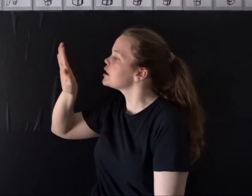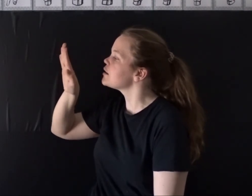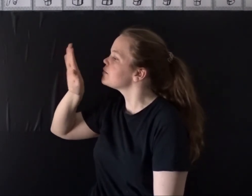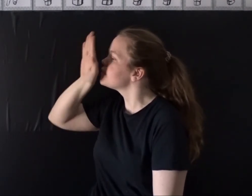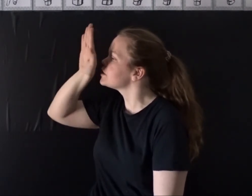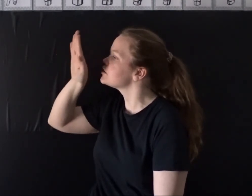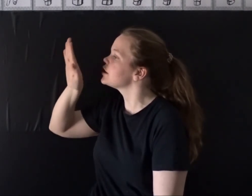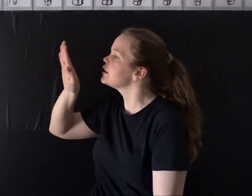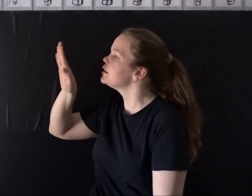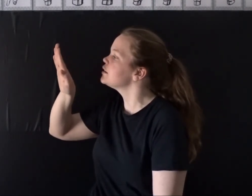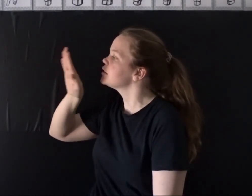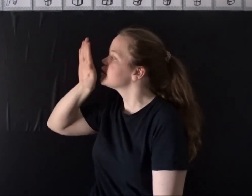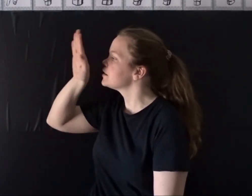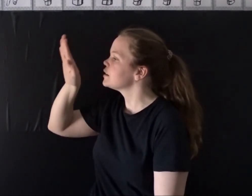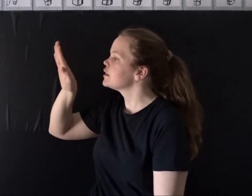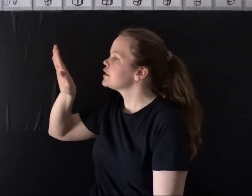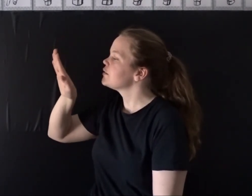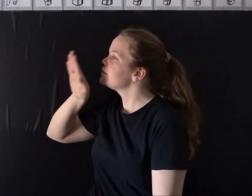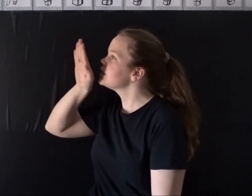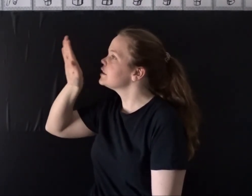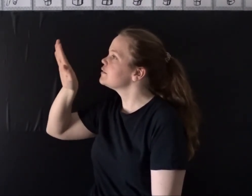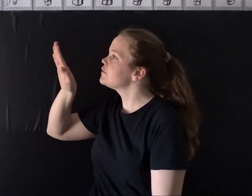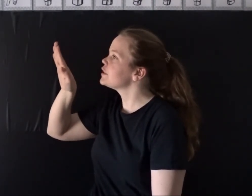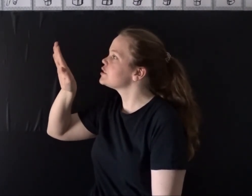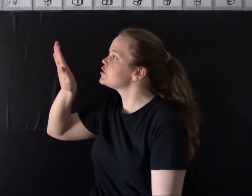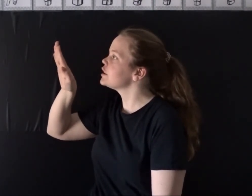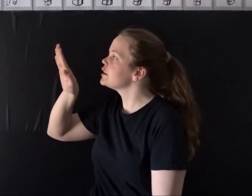up. Frustrated. Feeling frustrated.